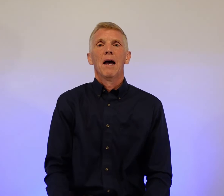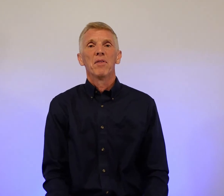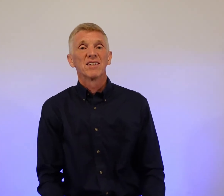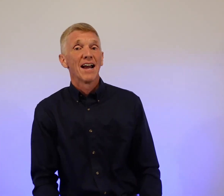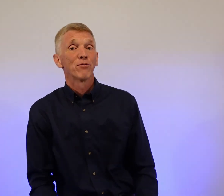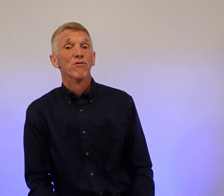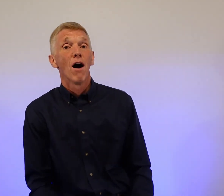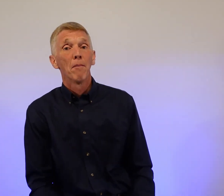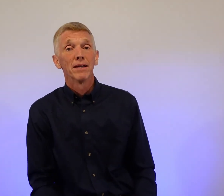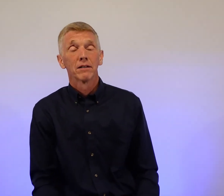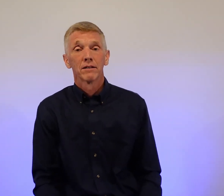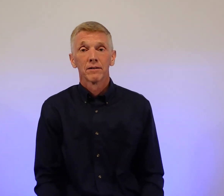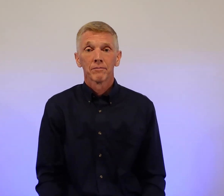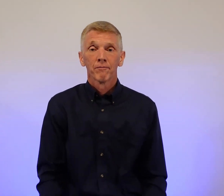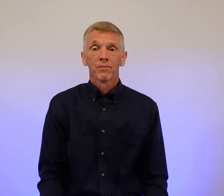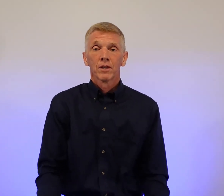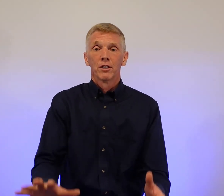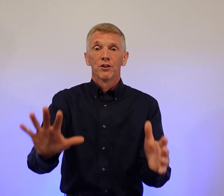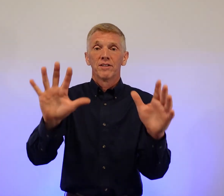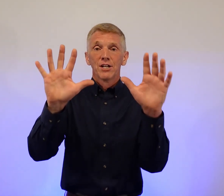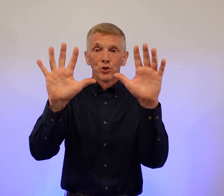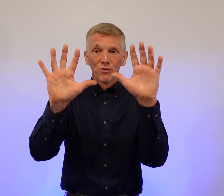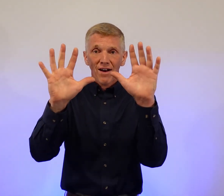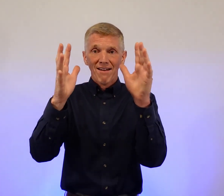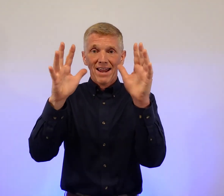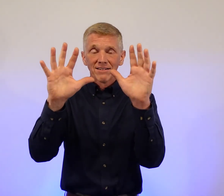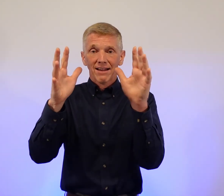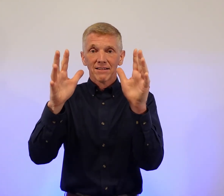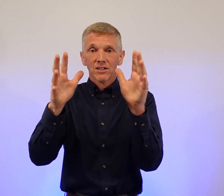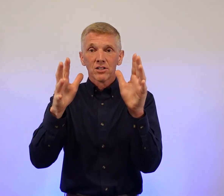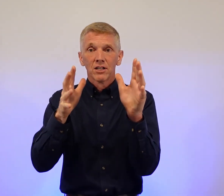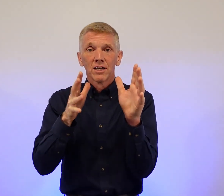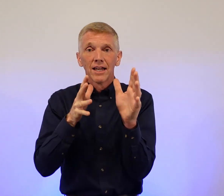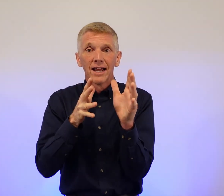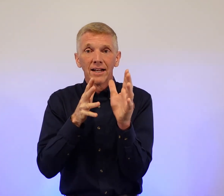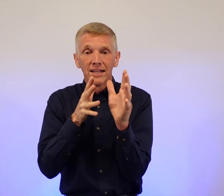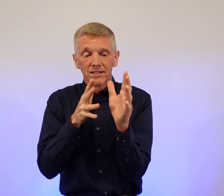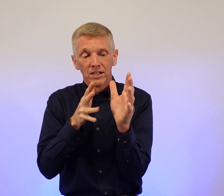about the sign for vomit? I'm going to take two five hands like this, and it's going to,